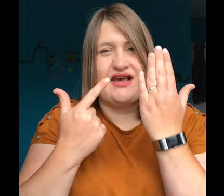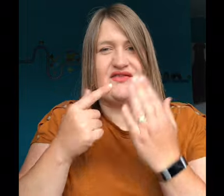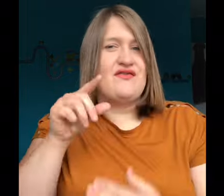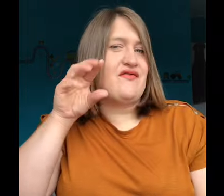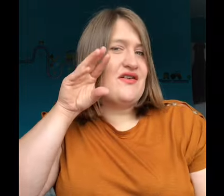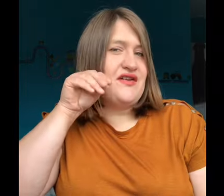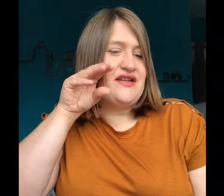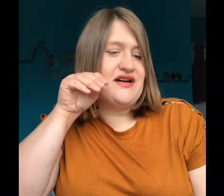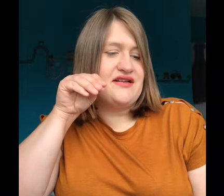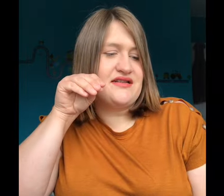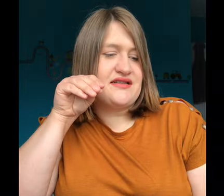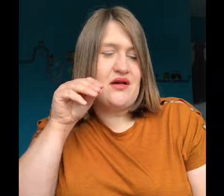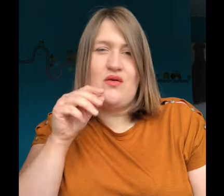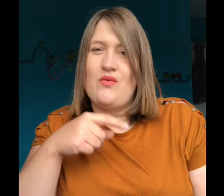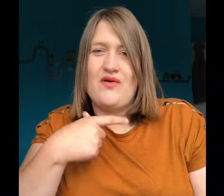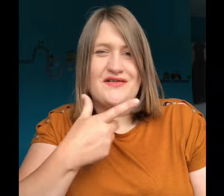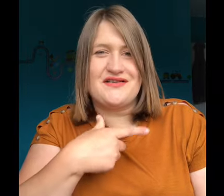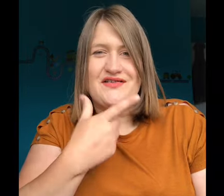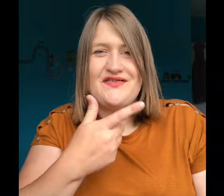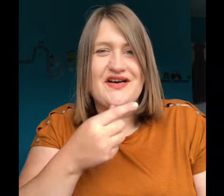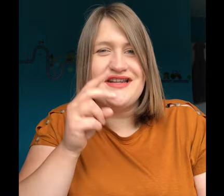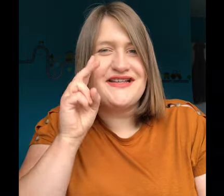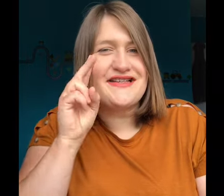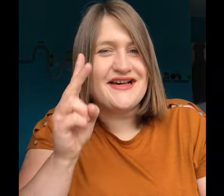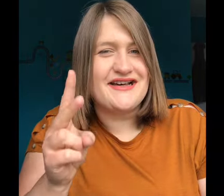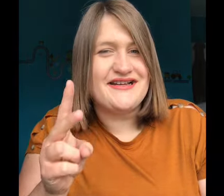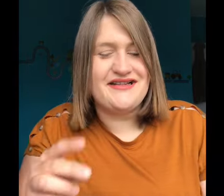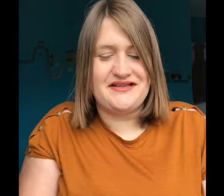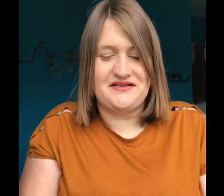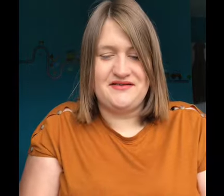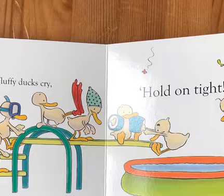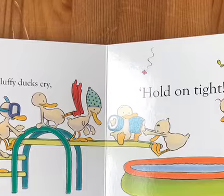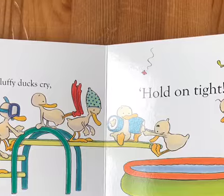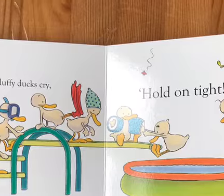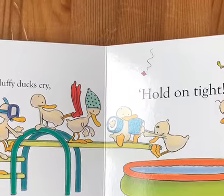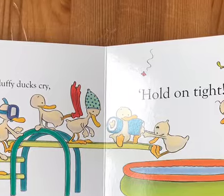Seven fluffy ducks. What a funny sight.